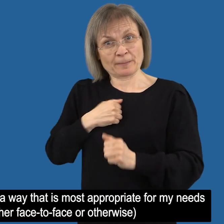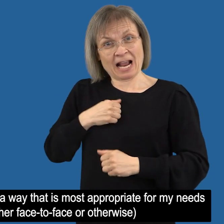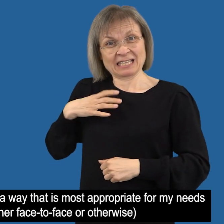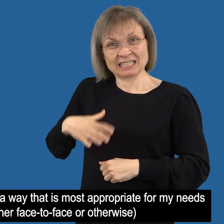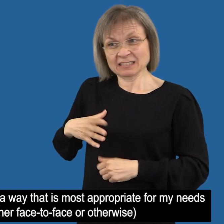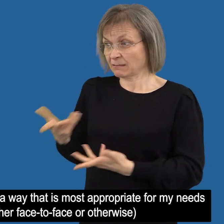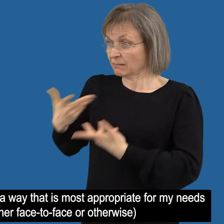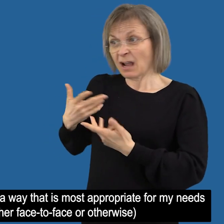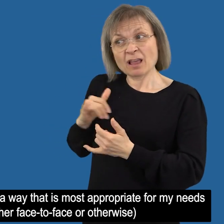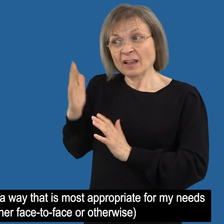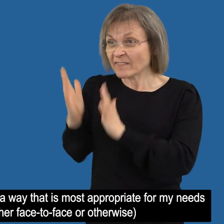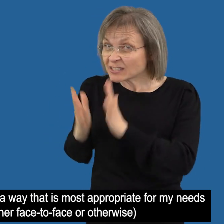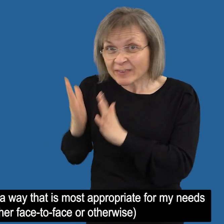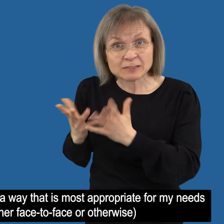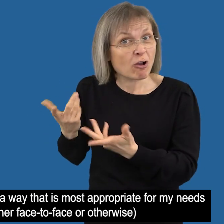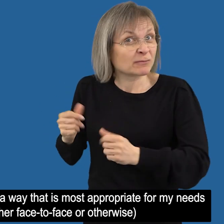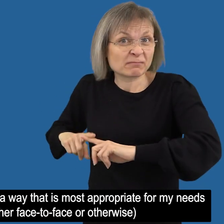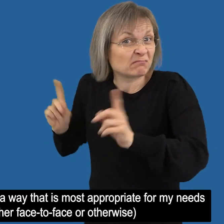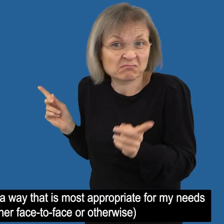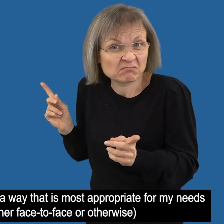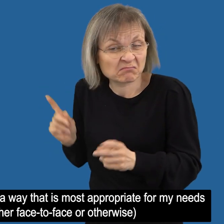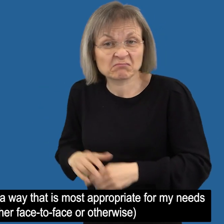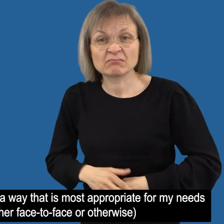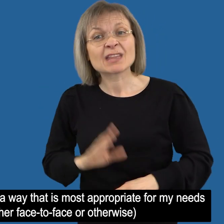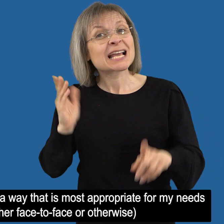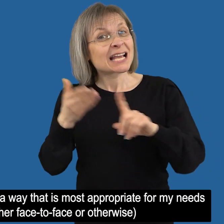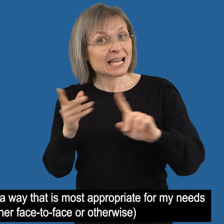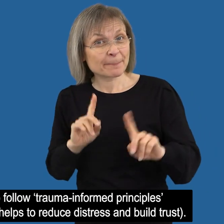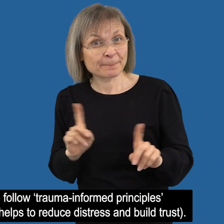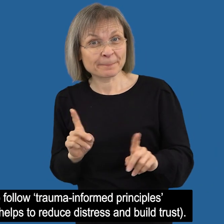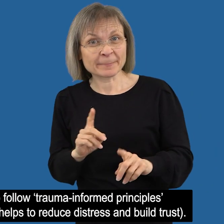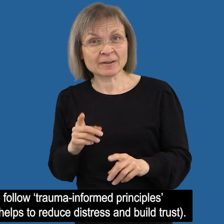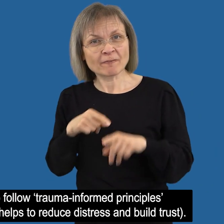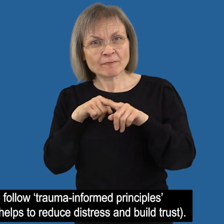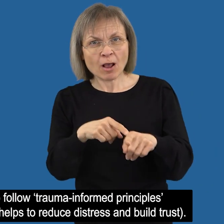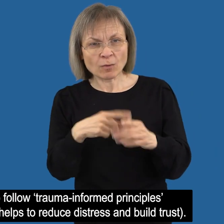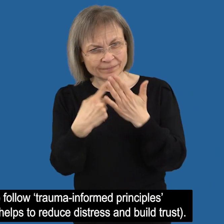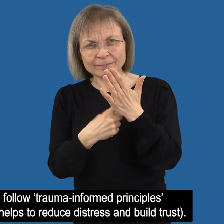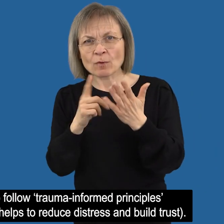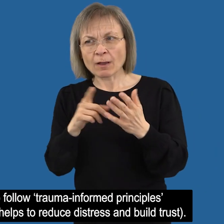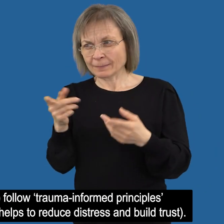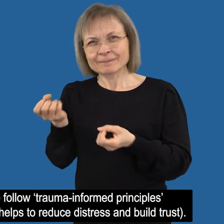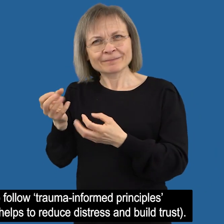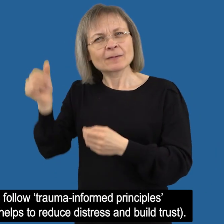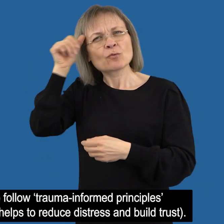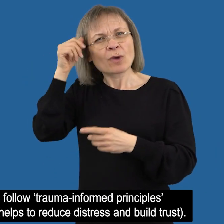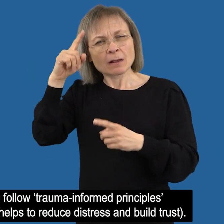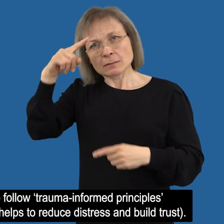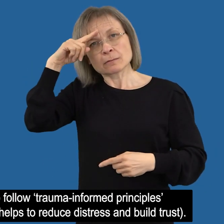It will be provided in a way that is most appropriate for my needs, whether face-to-face or otherwise, and aims